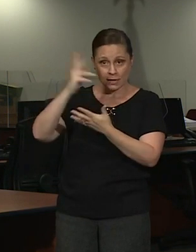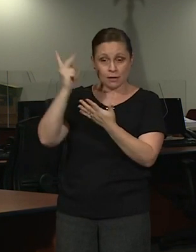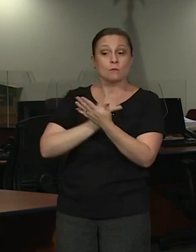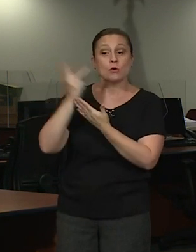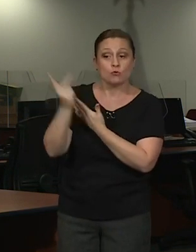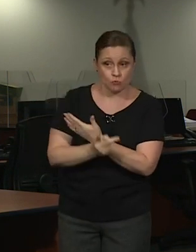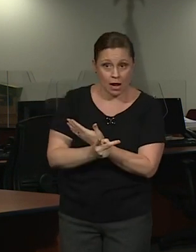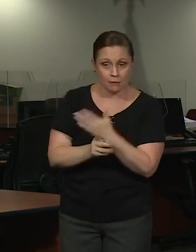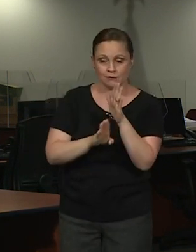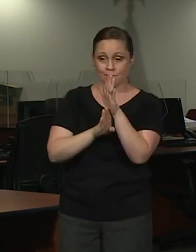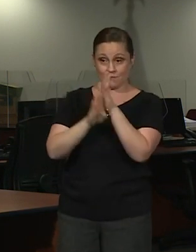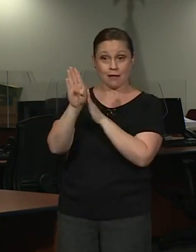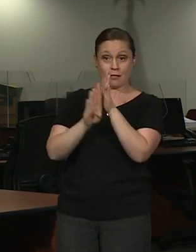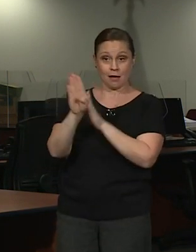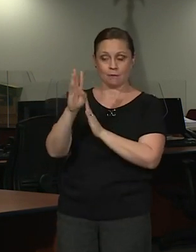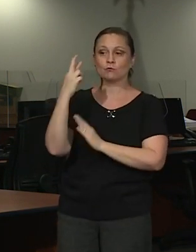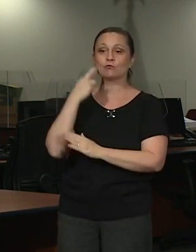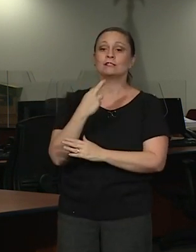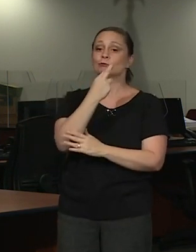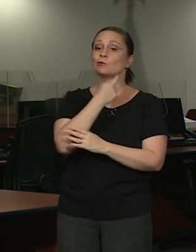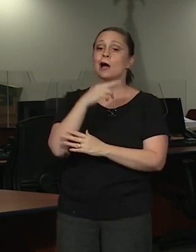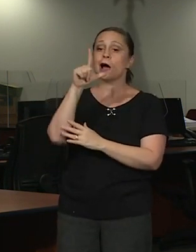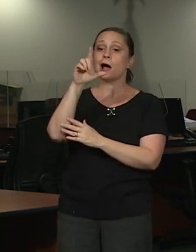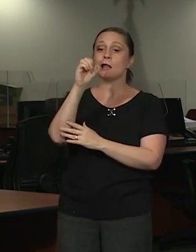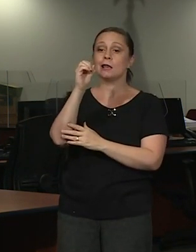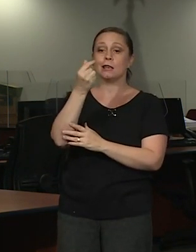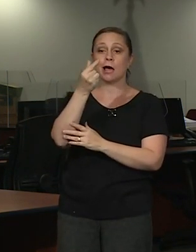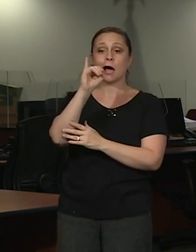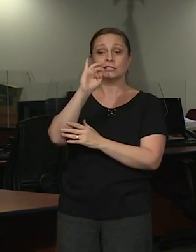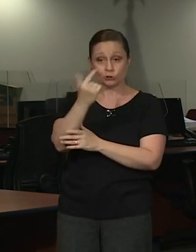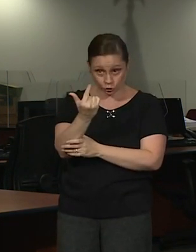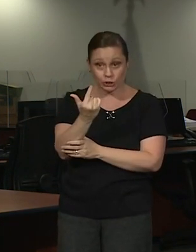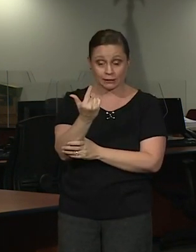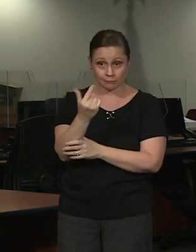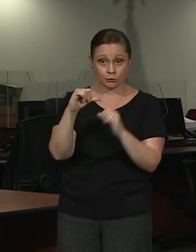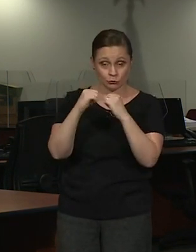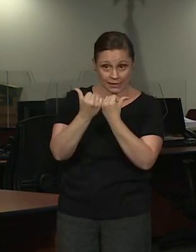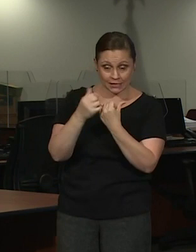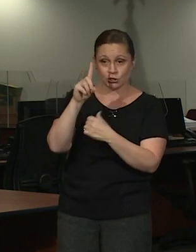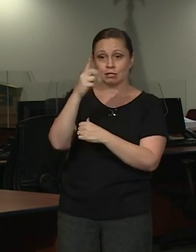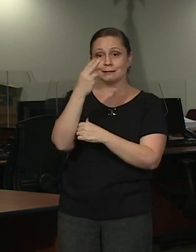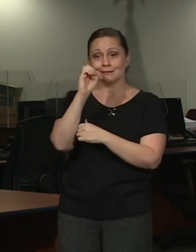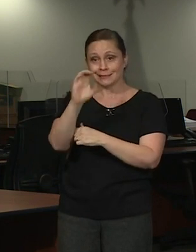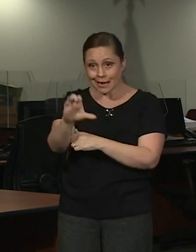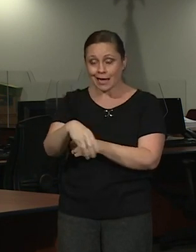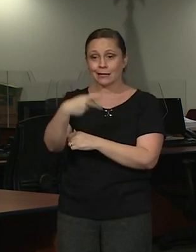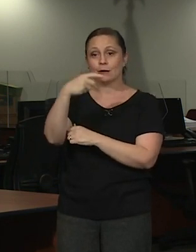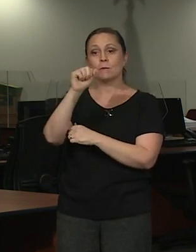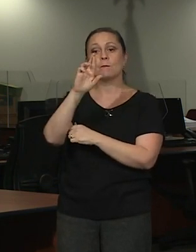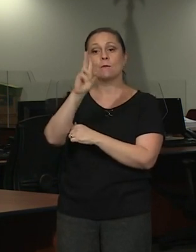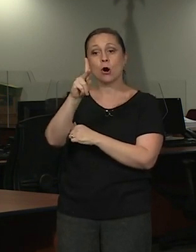and Lodging Association along with DHEC and Parks, Recreation, and Tourism. You can go to